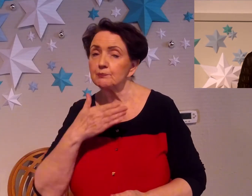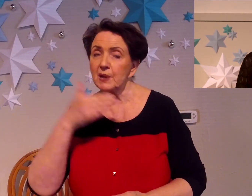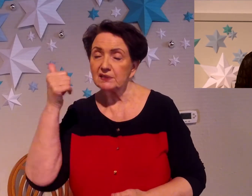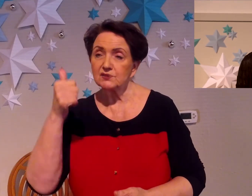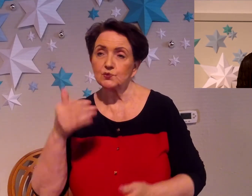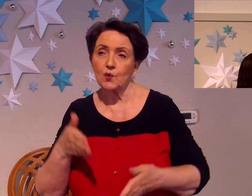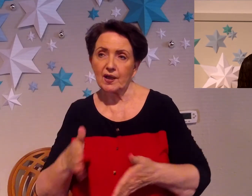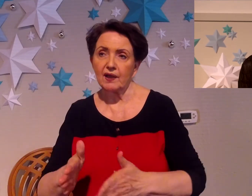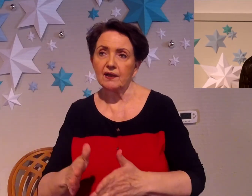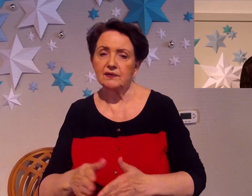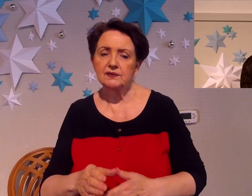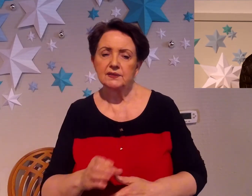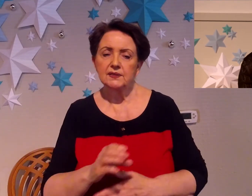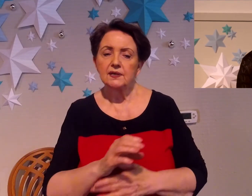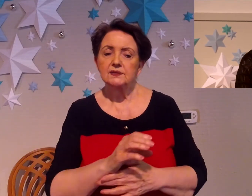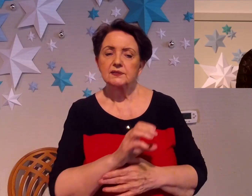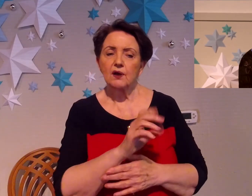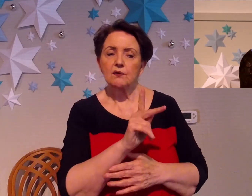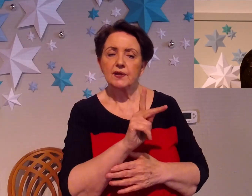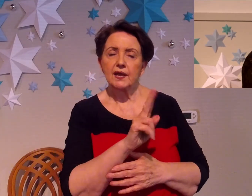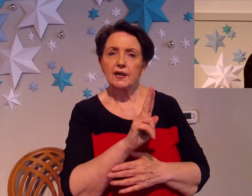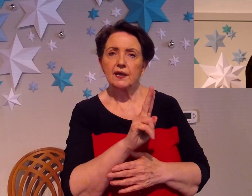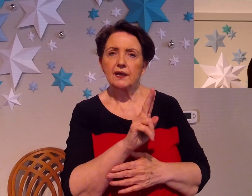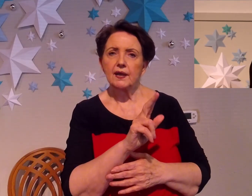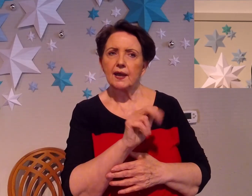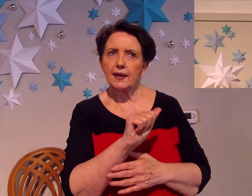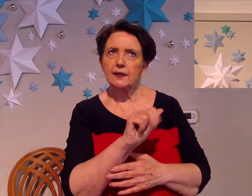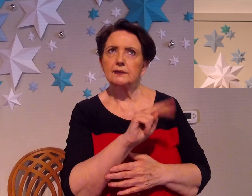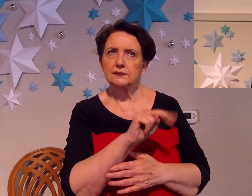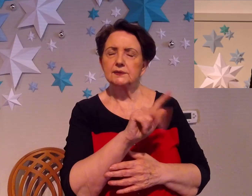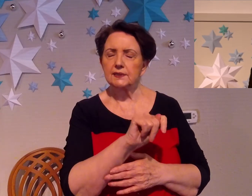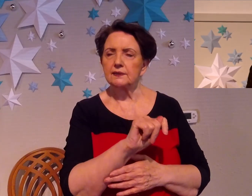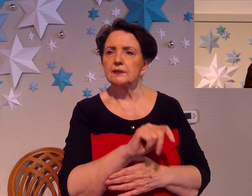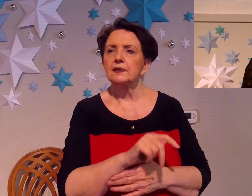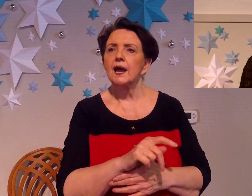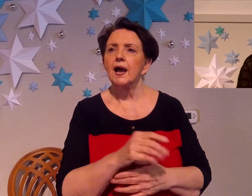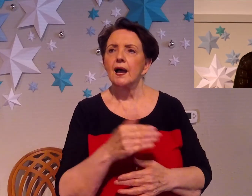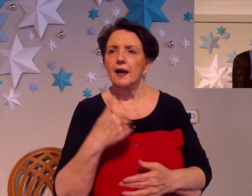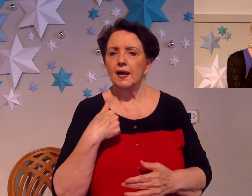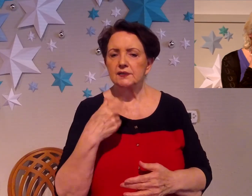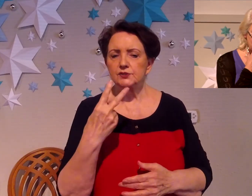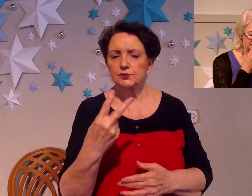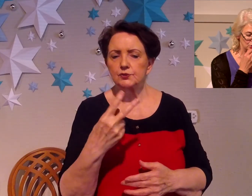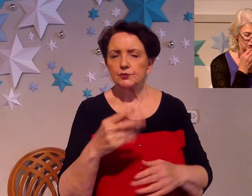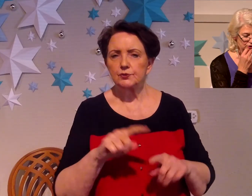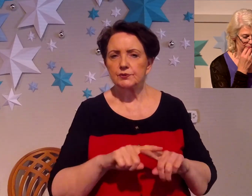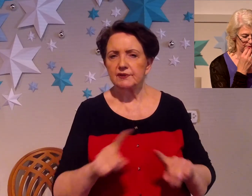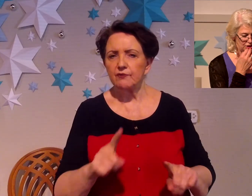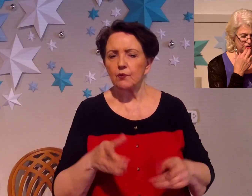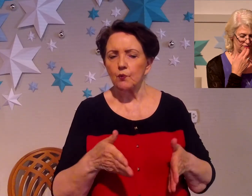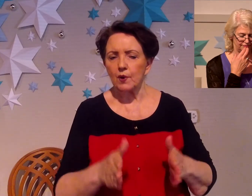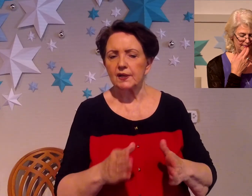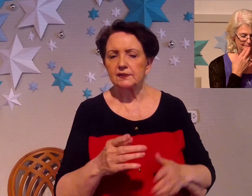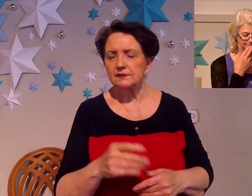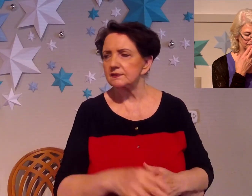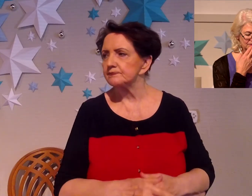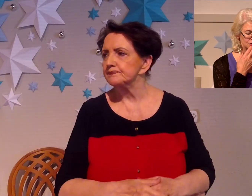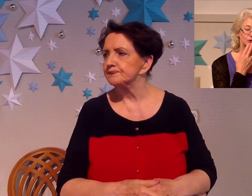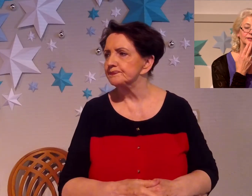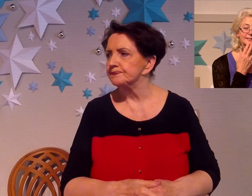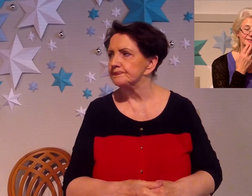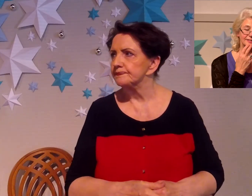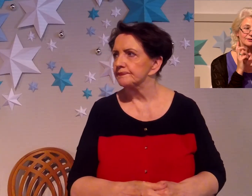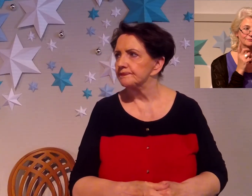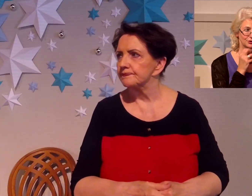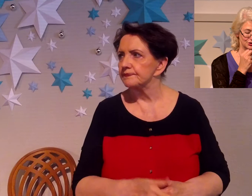So Immanuel Kant, he has 2 articulations of this, and what he calls the categorical imperative.